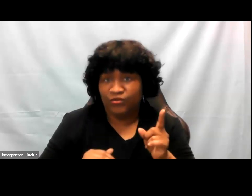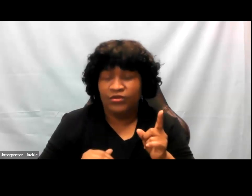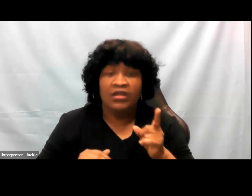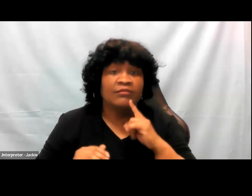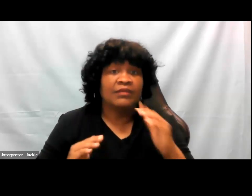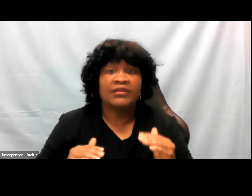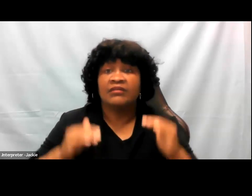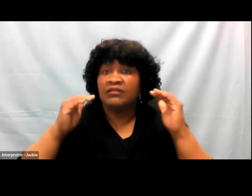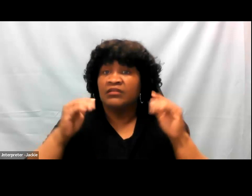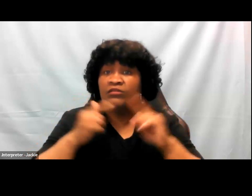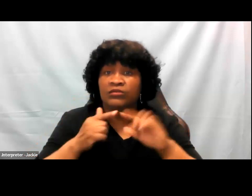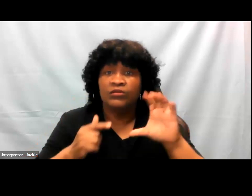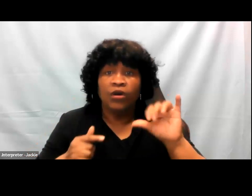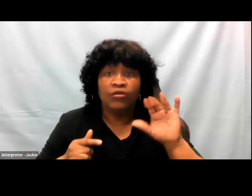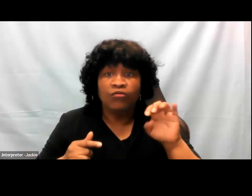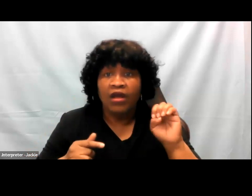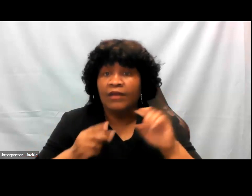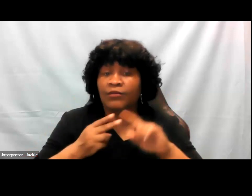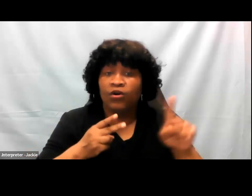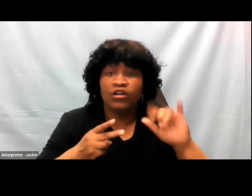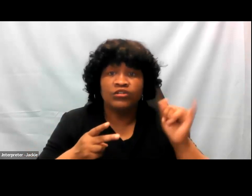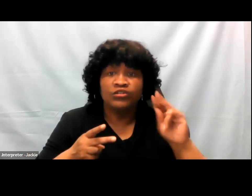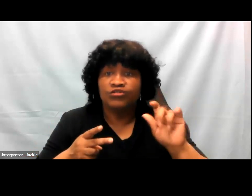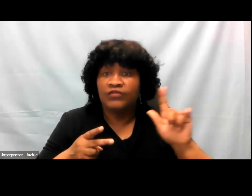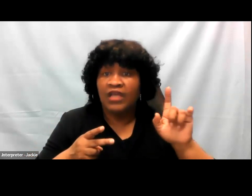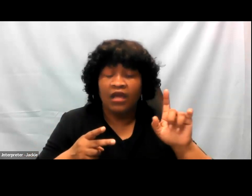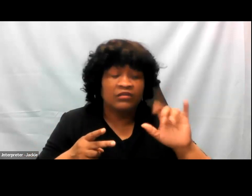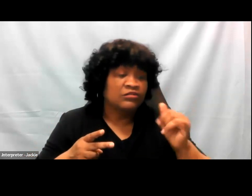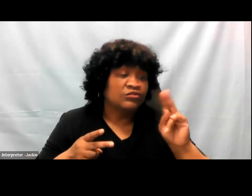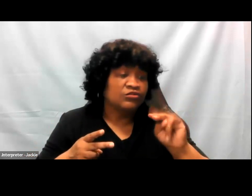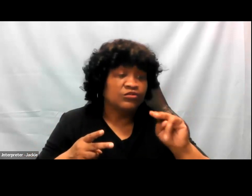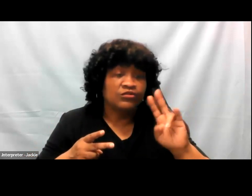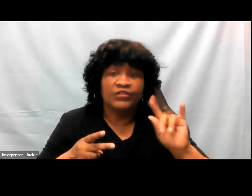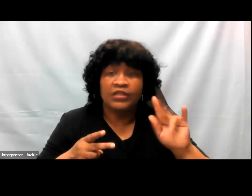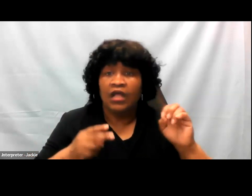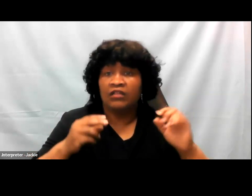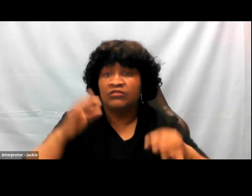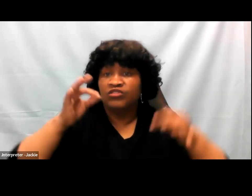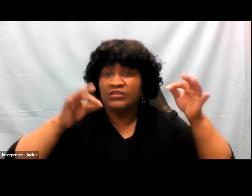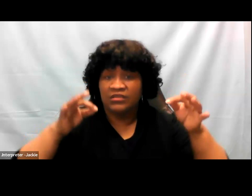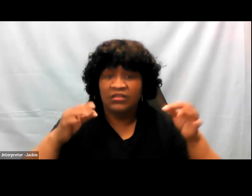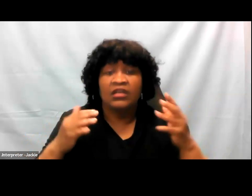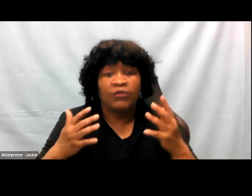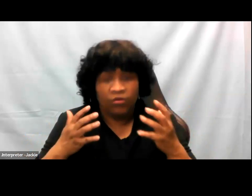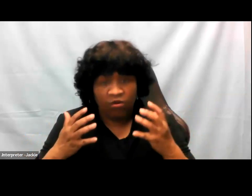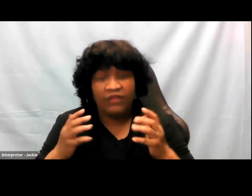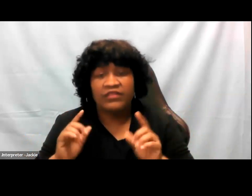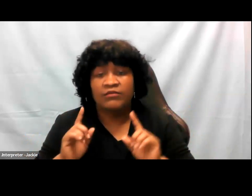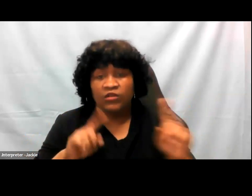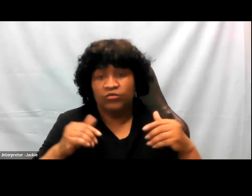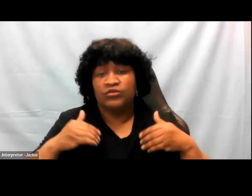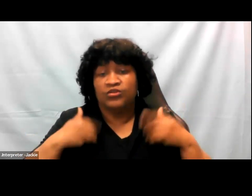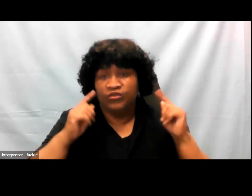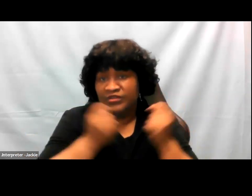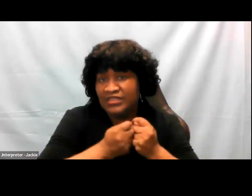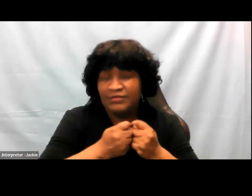to criminality or booked in juvenile justice. So we do want them to be referring to youth teams rather than transporting them to juvie